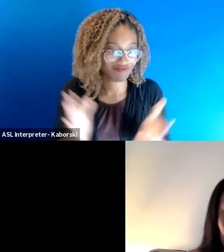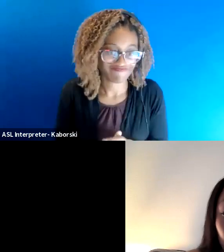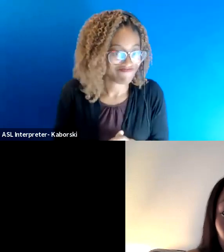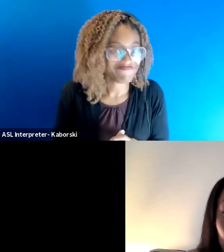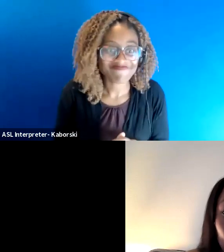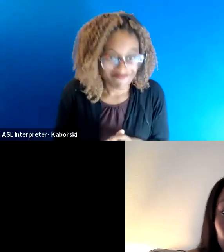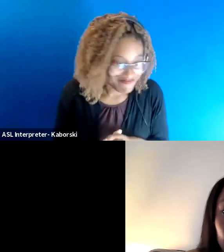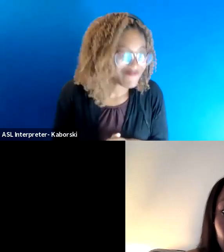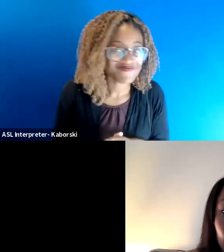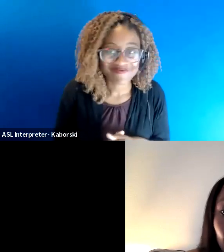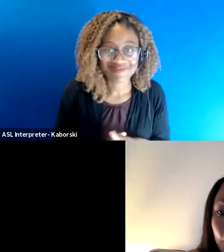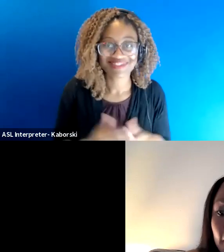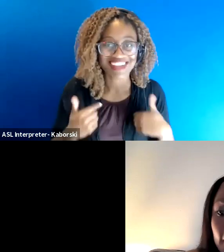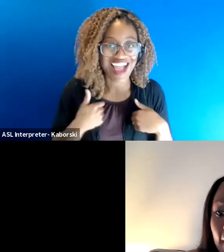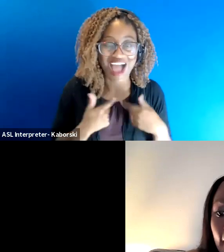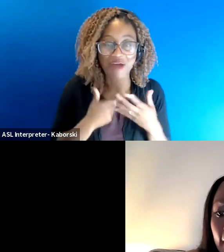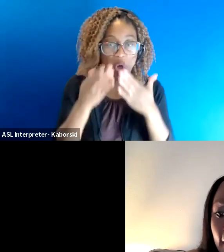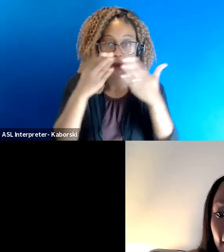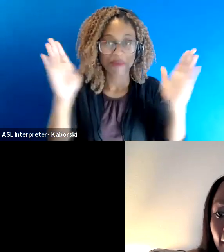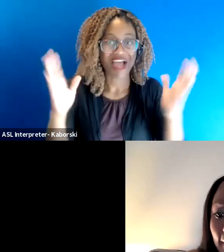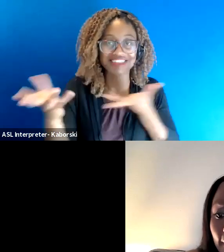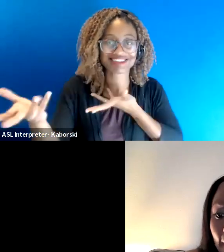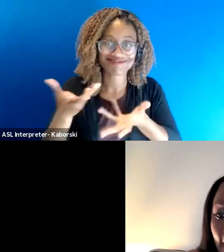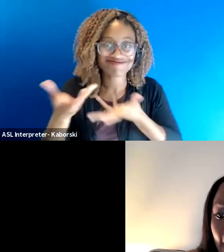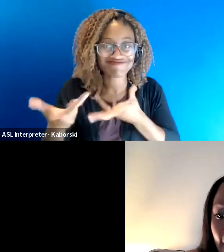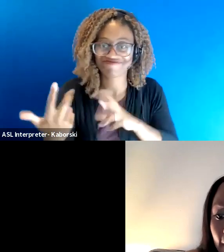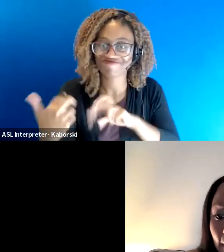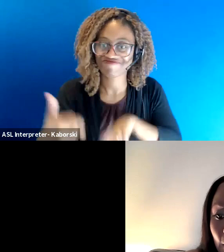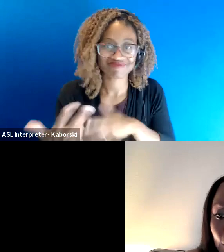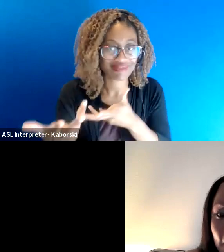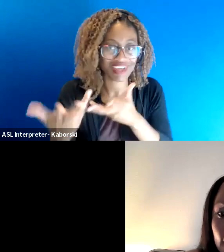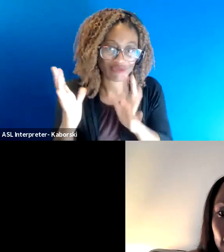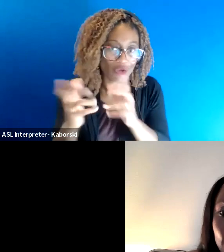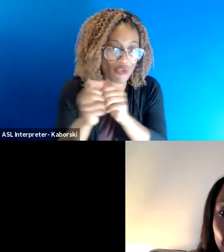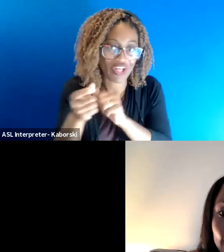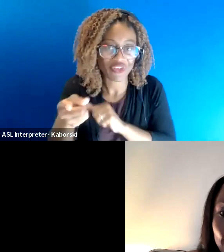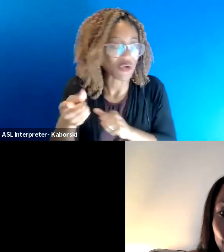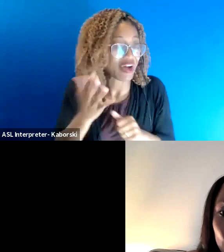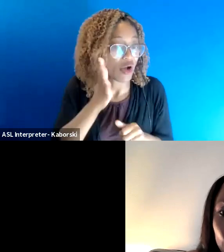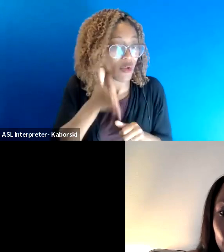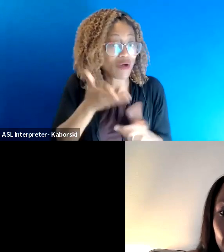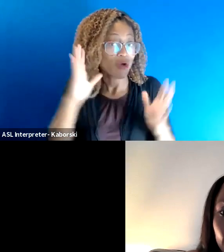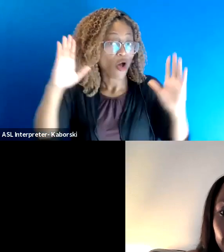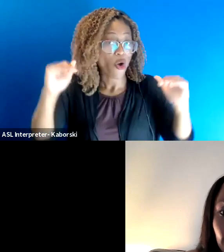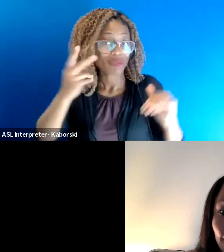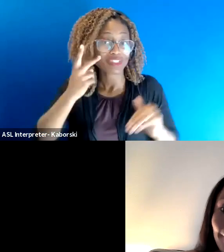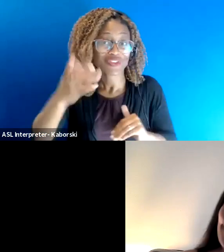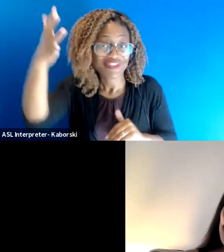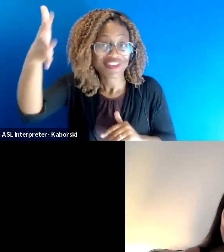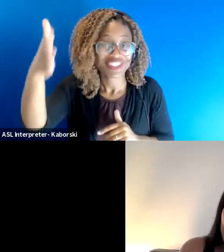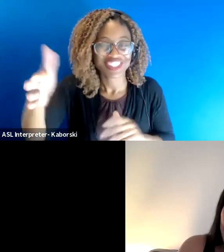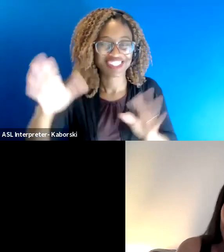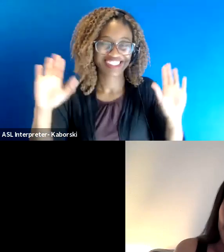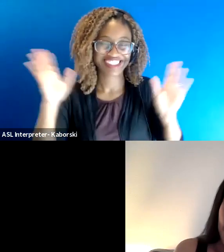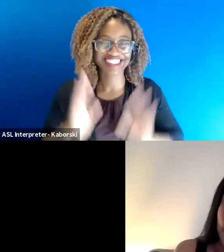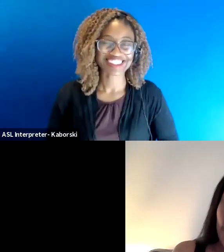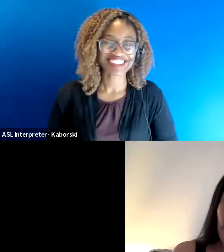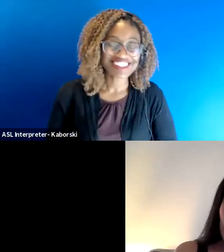I'm 100% open to that, and I hope to see you guys in the future.